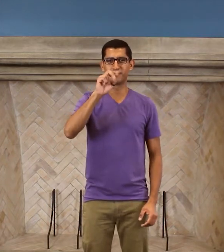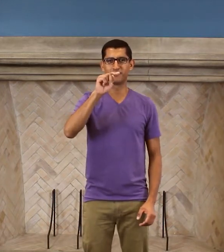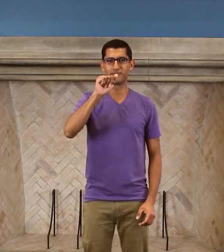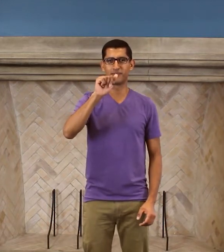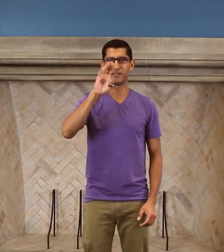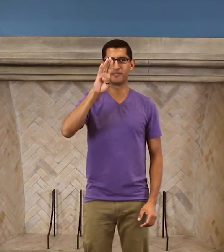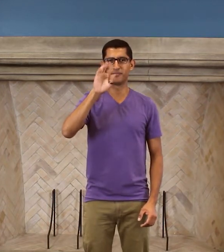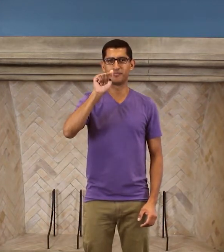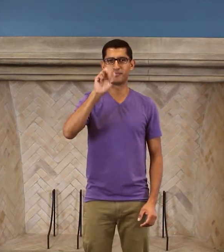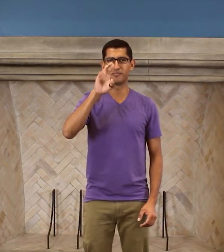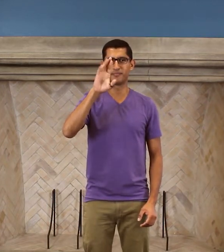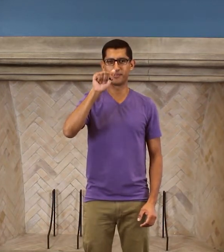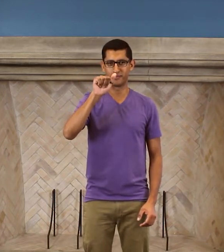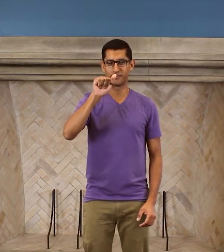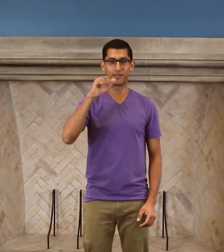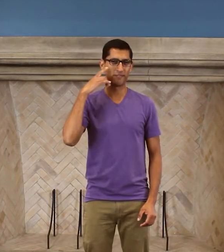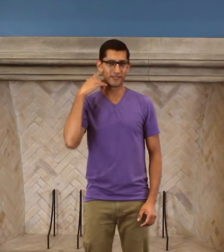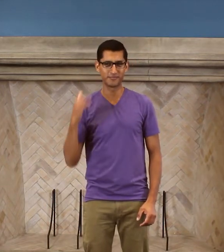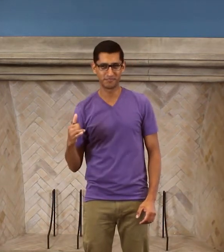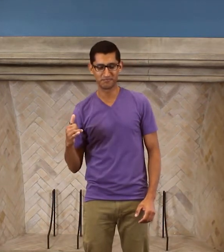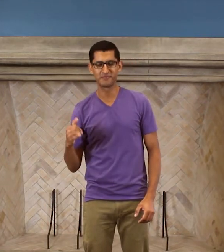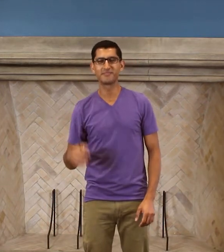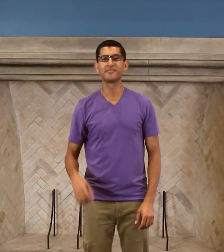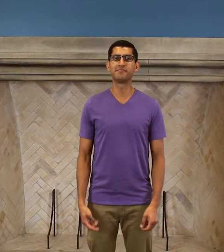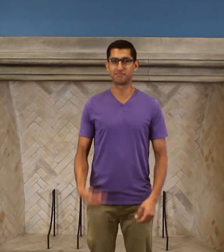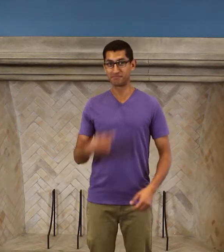beautiful city of Santa Barbara, California.